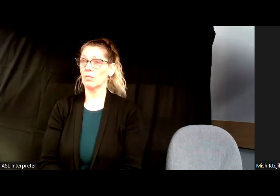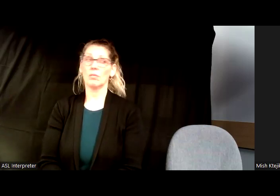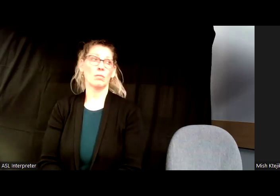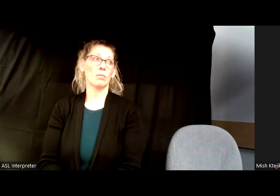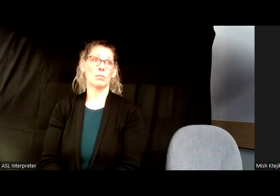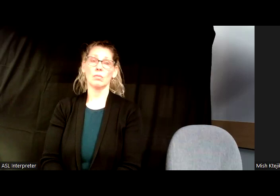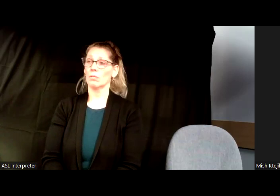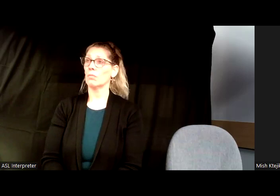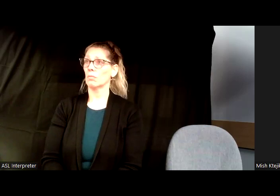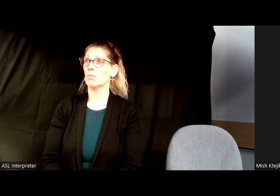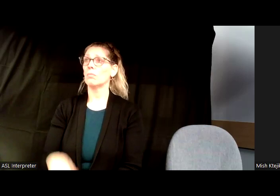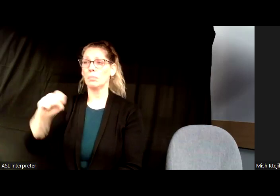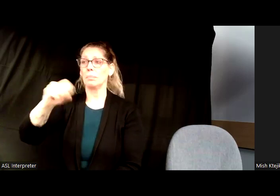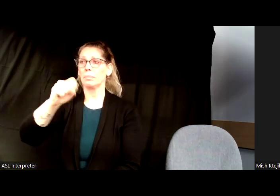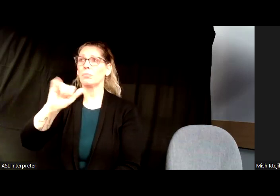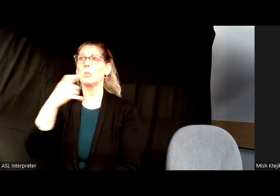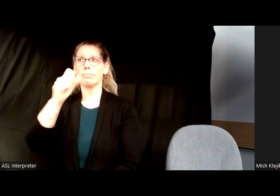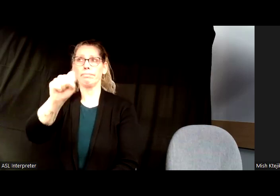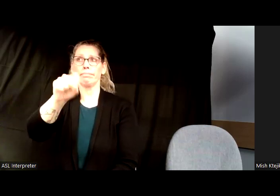Yes, basically, and